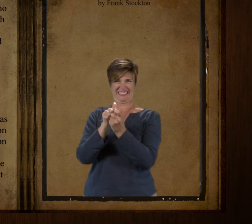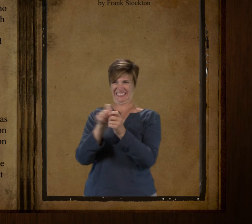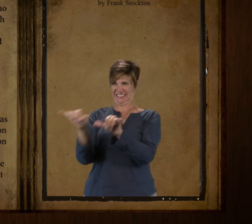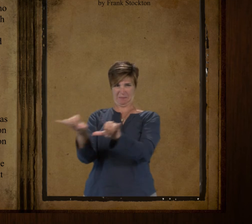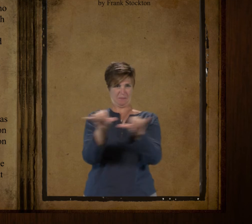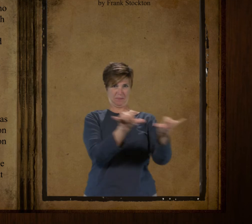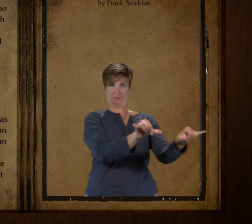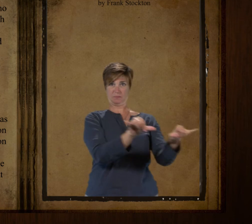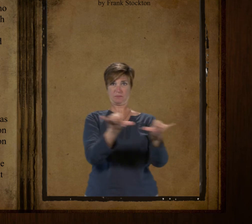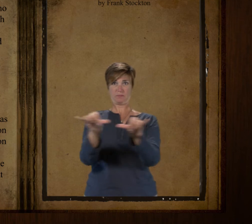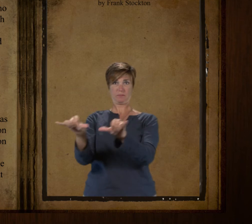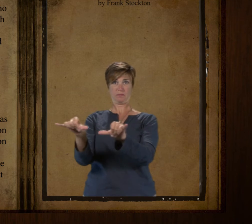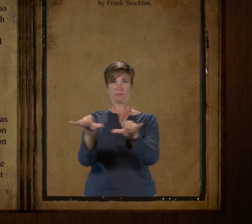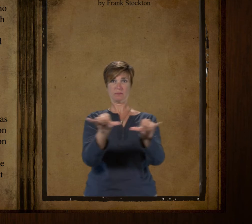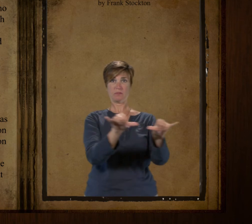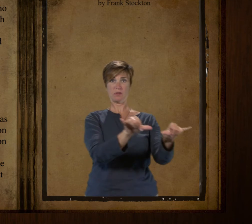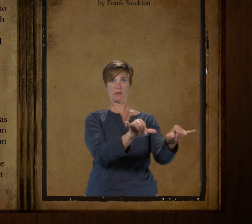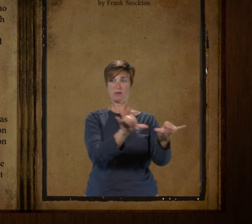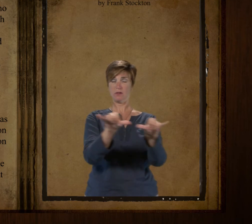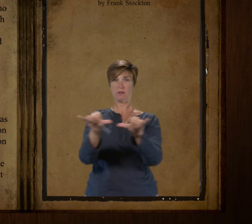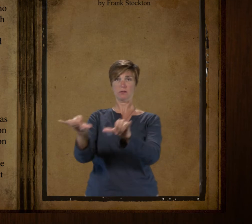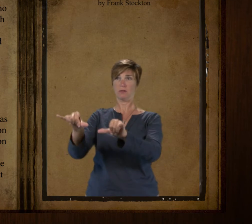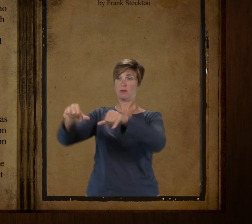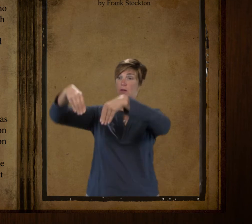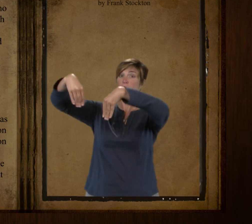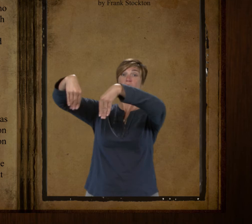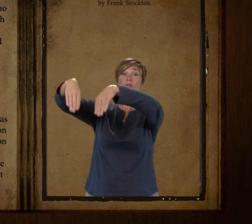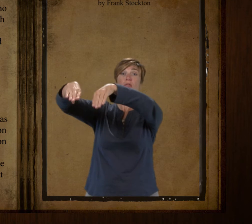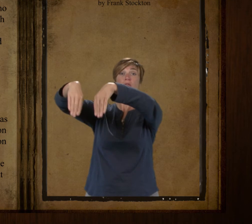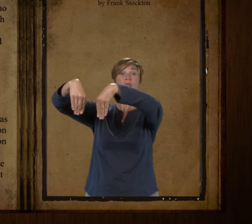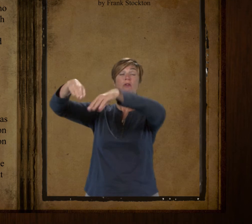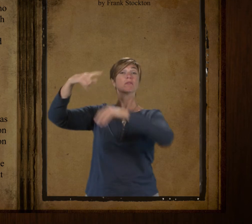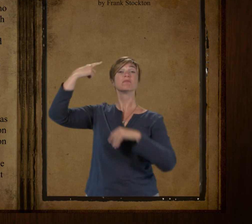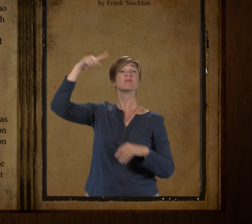who should approach to raise the latch of one of them.